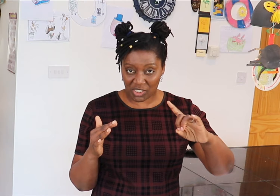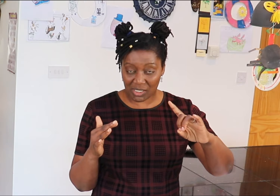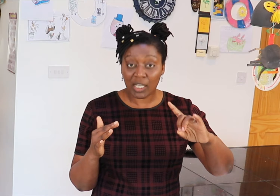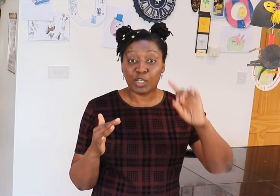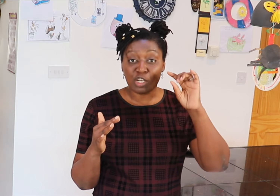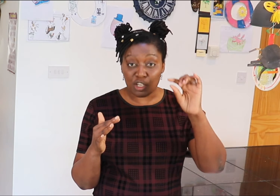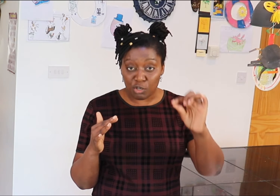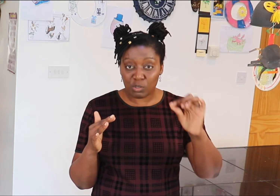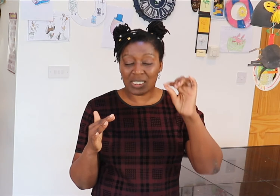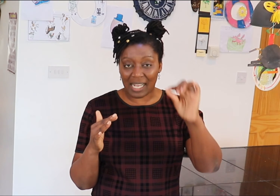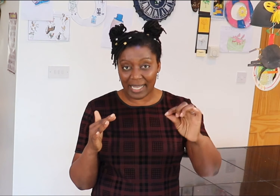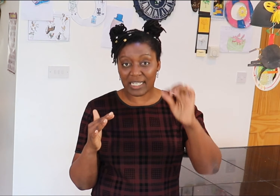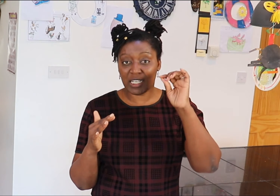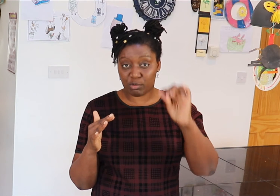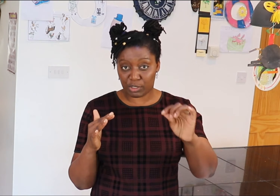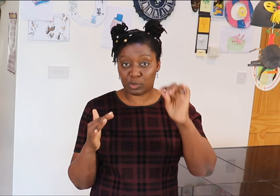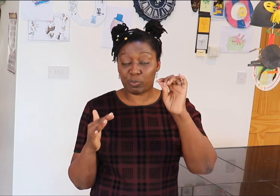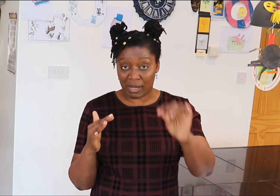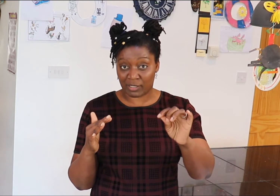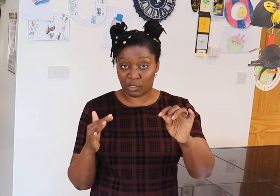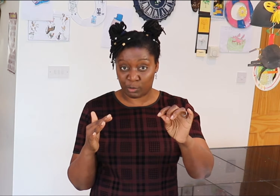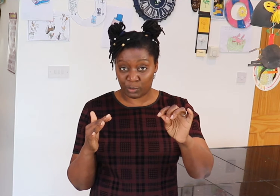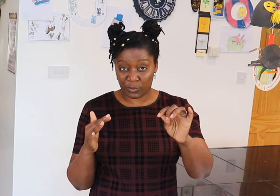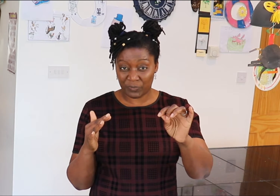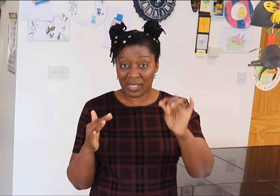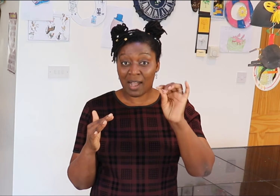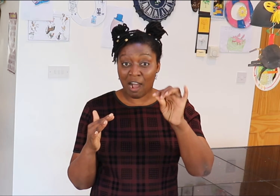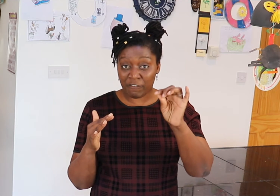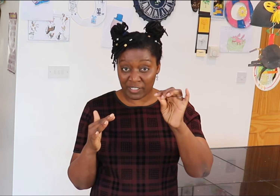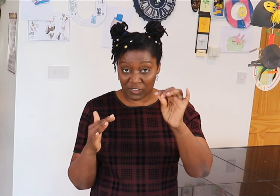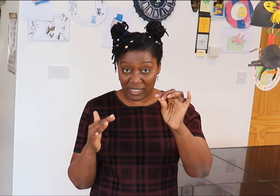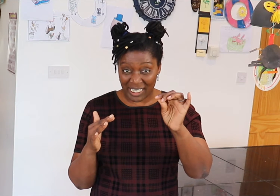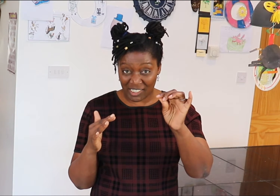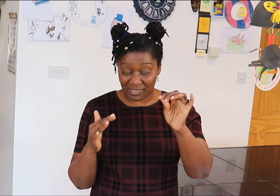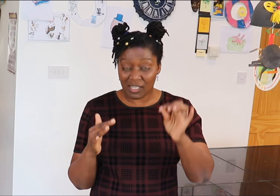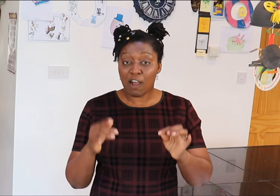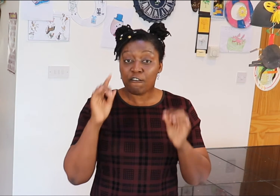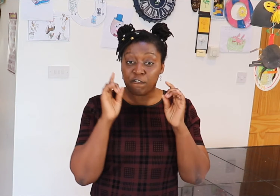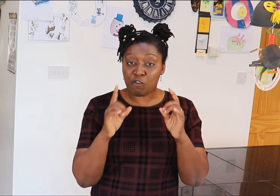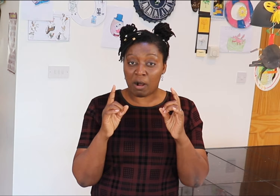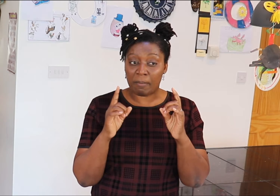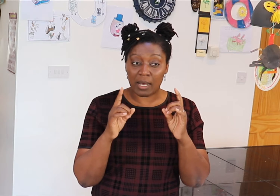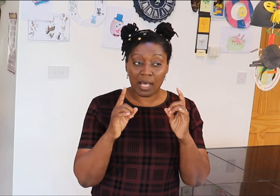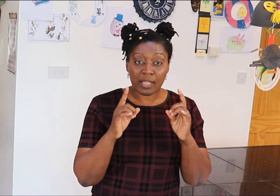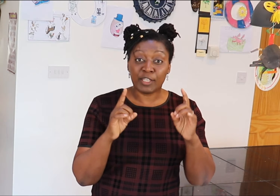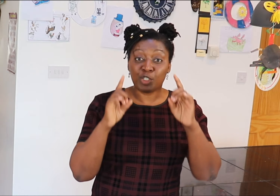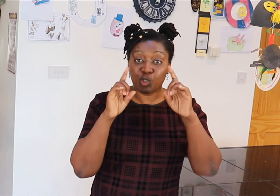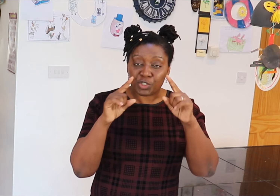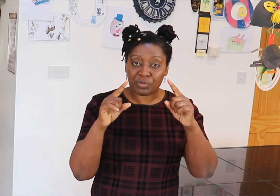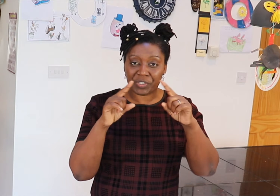harvests new tiny crystal particles, harvests these from the